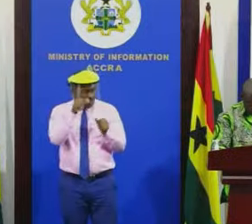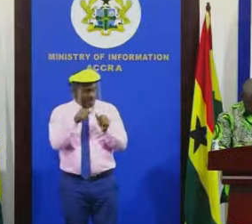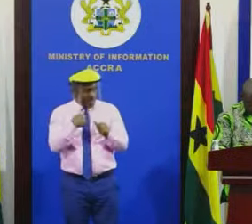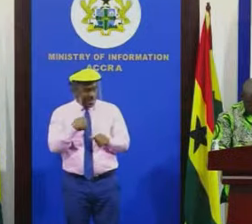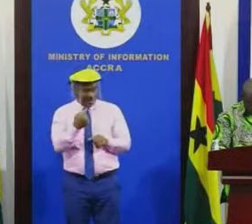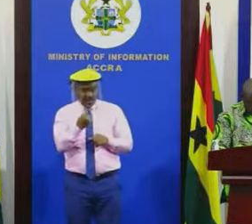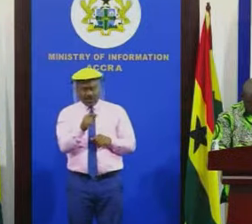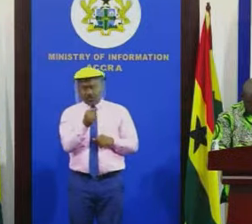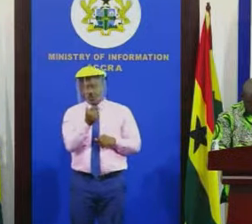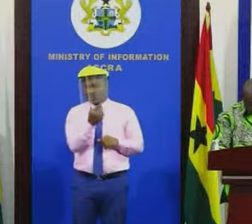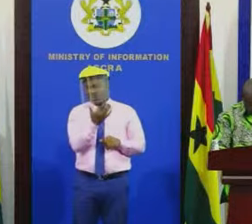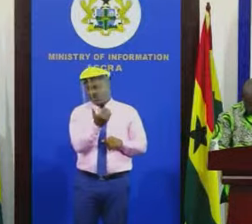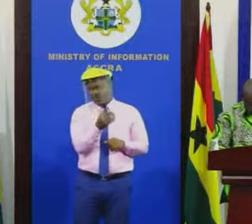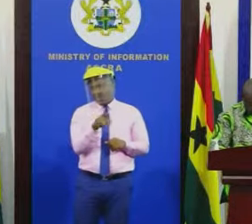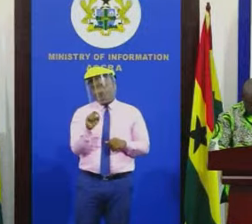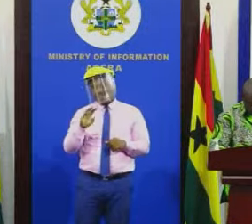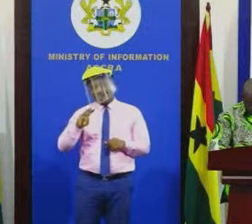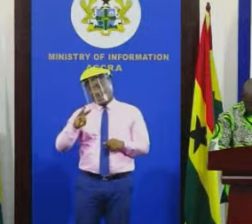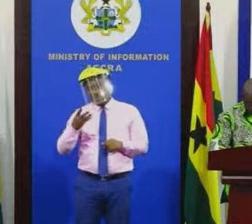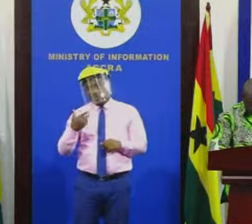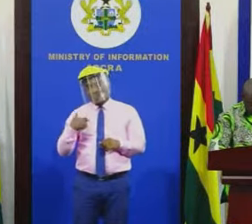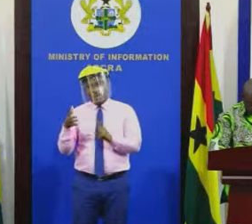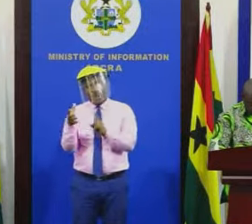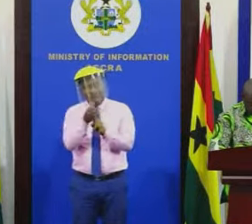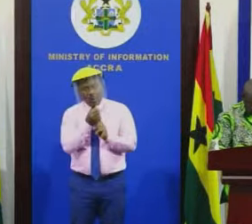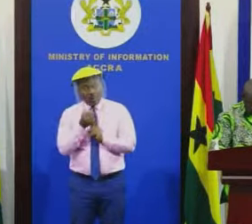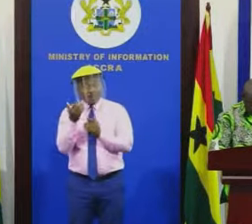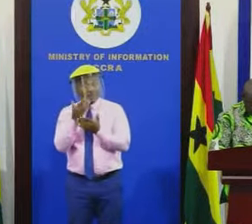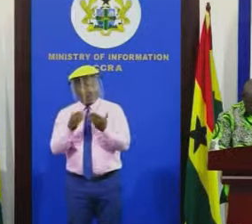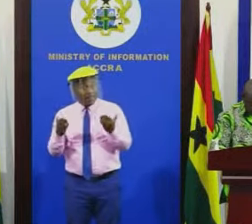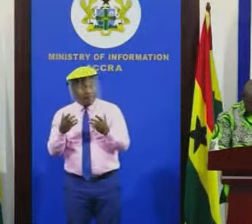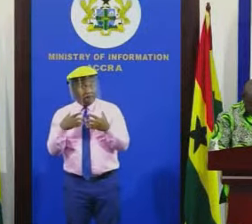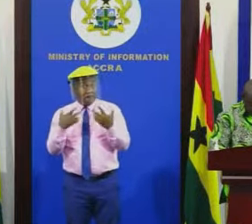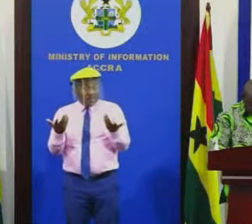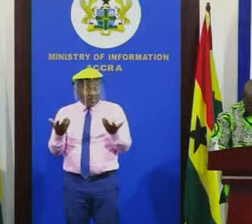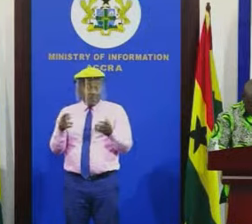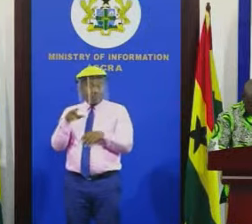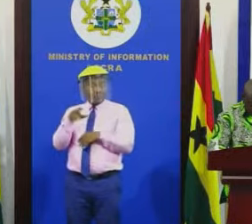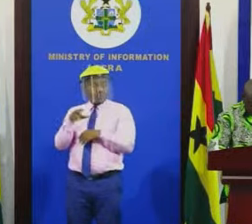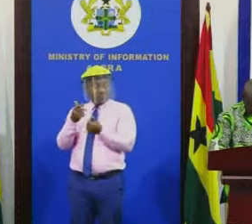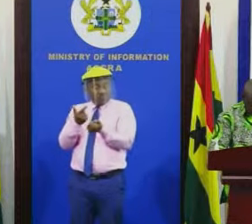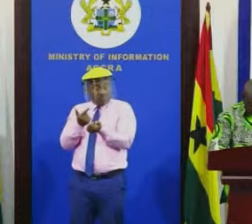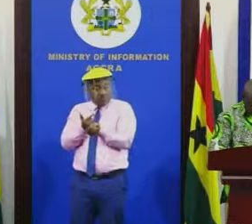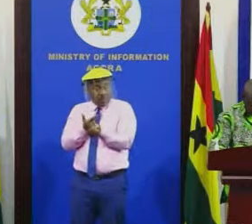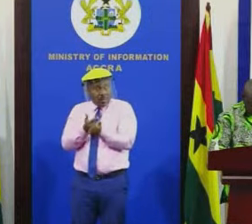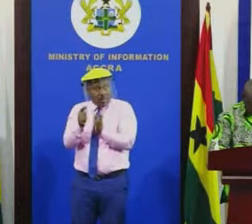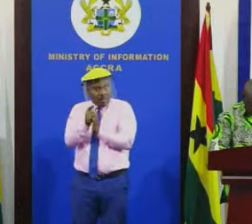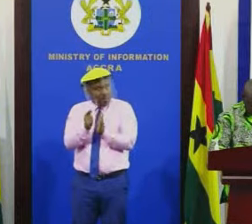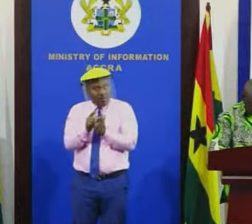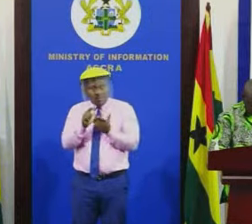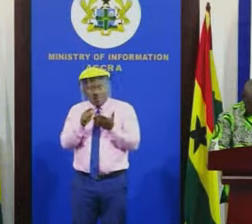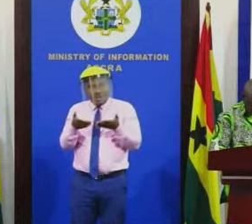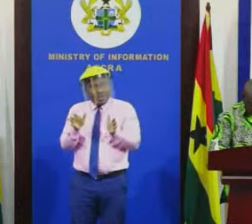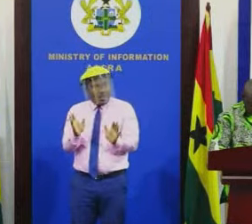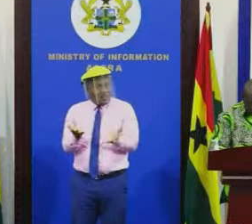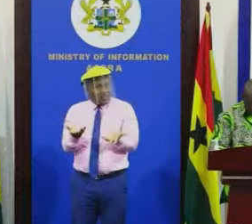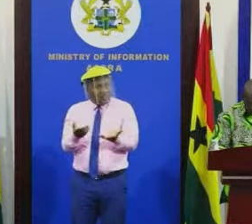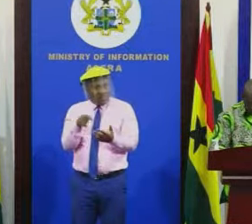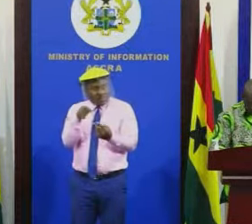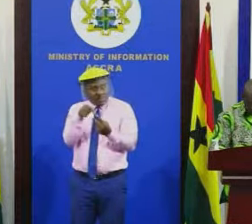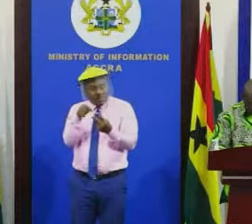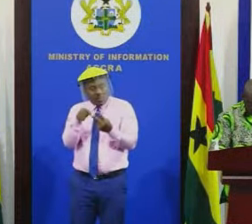was an arrest, but looking at the law, we could not deal with them in Ghana, and therefore we had to take them to Nigeria, where